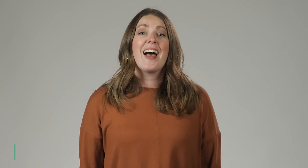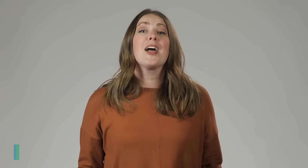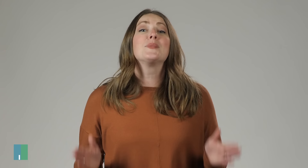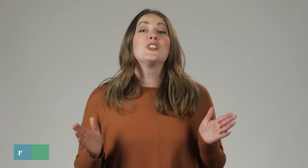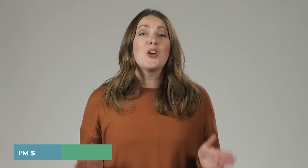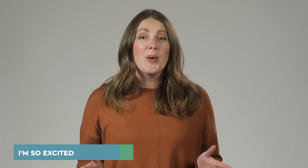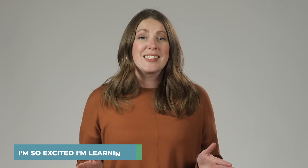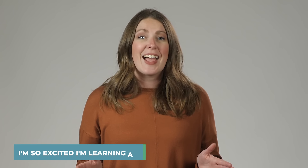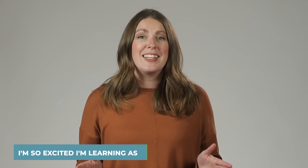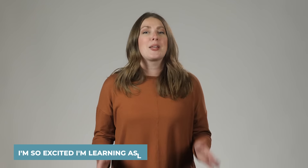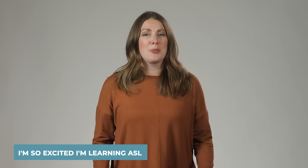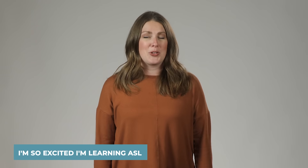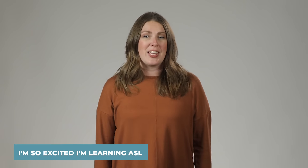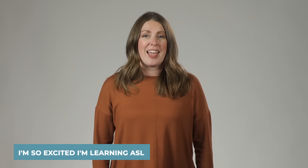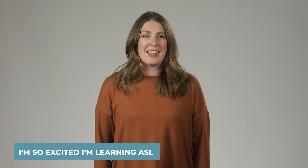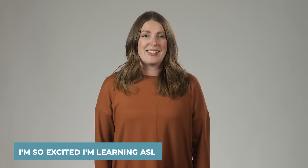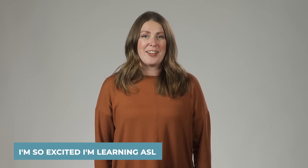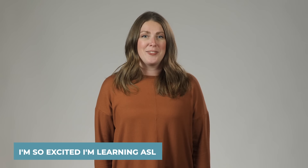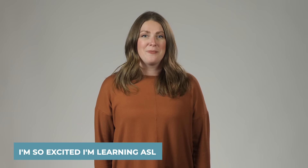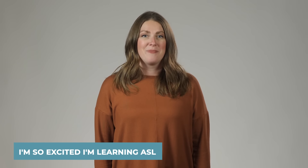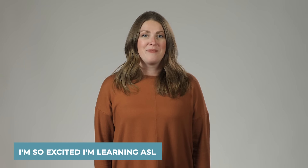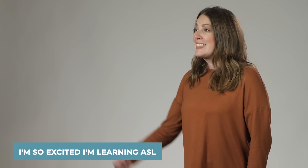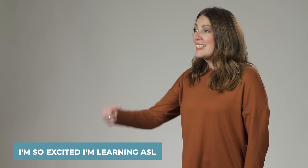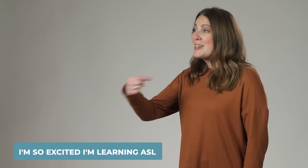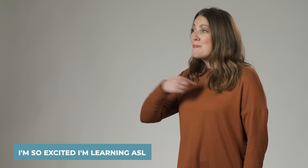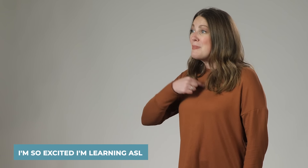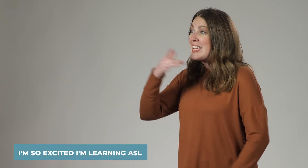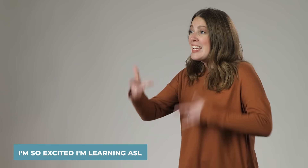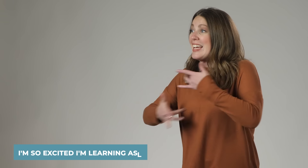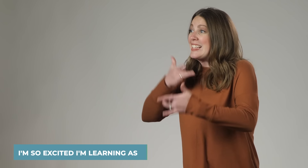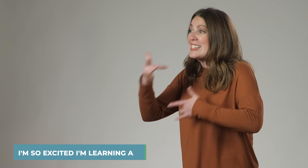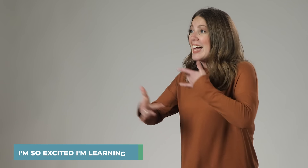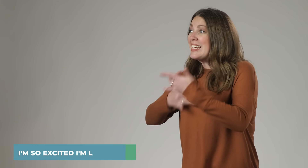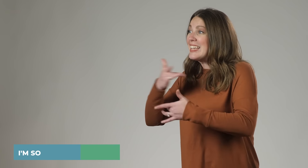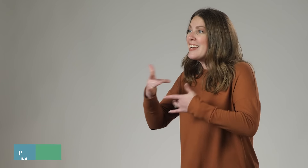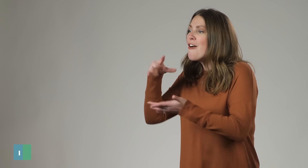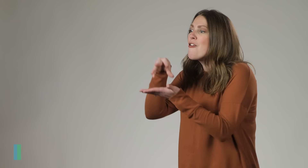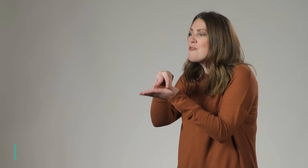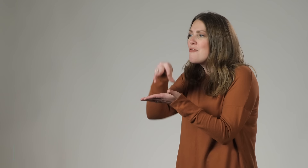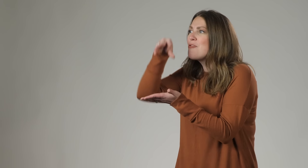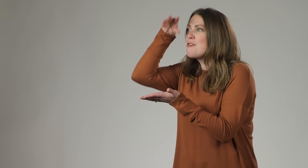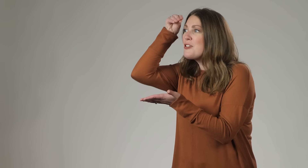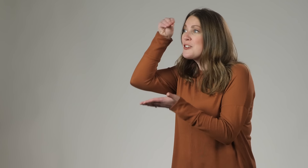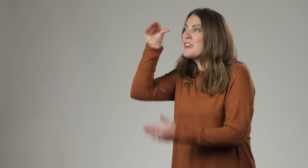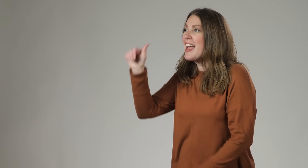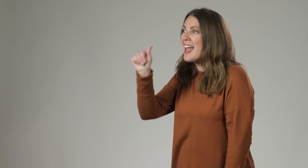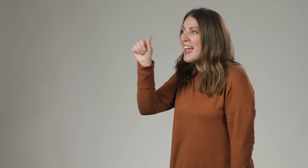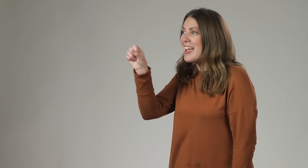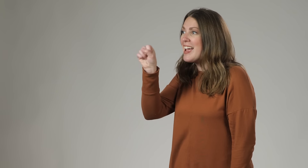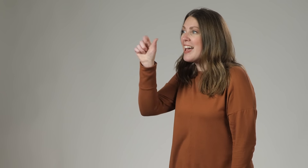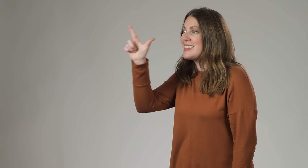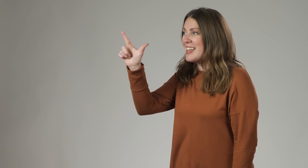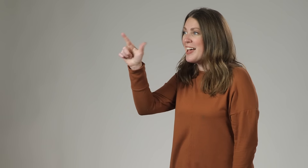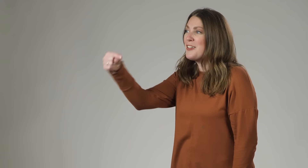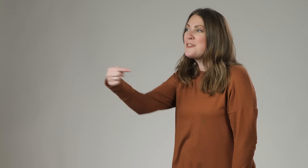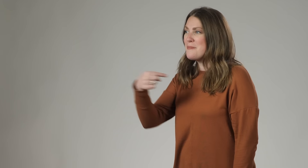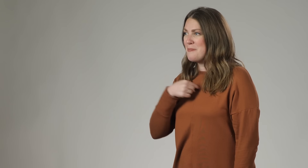I'm so excited I'm learning ASL. Me excited? Learn ASL, me.